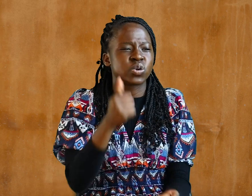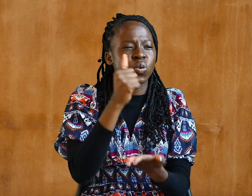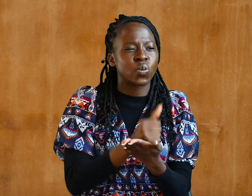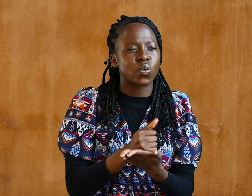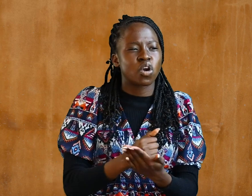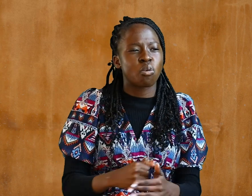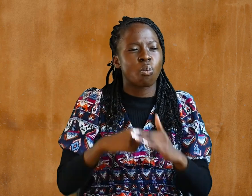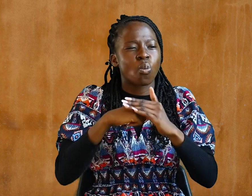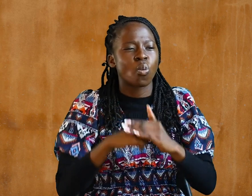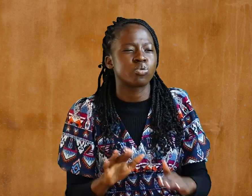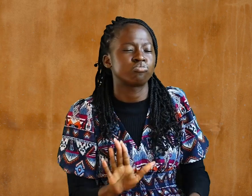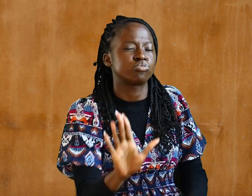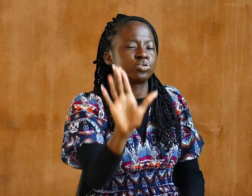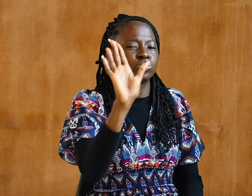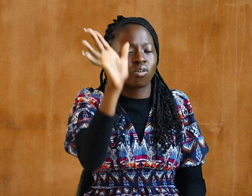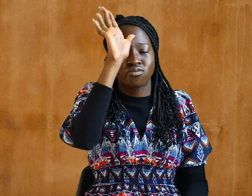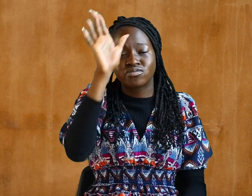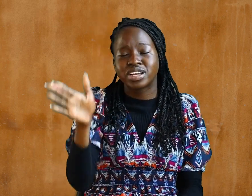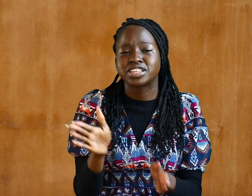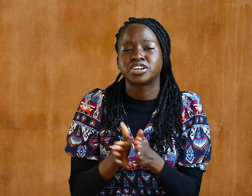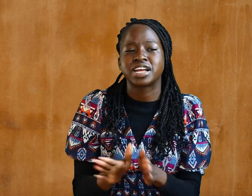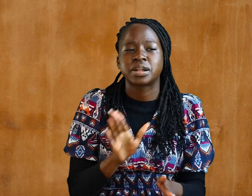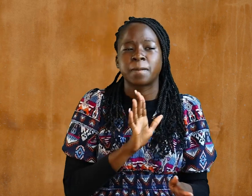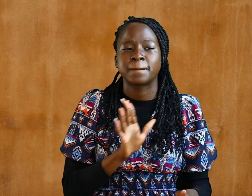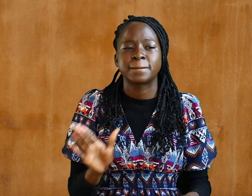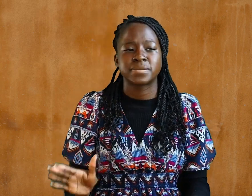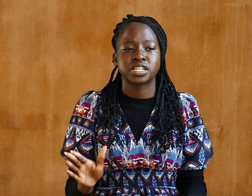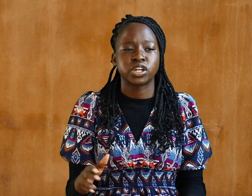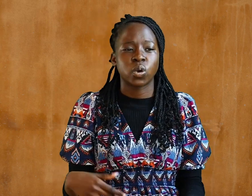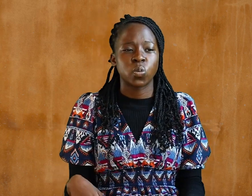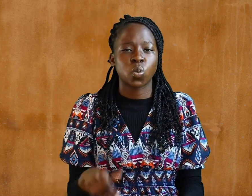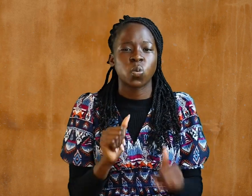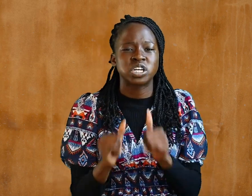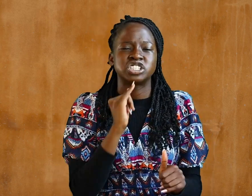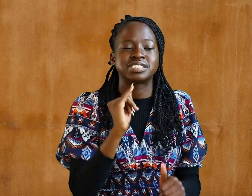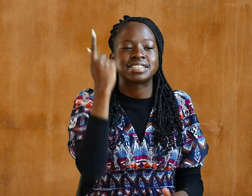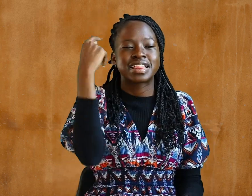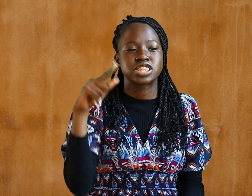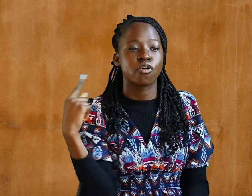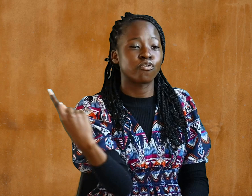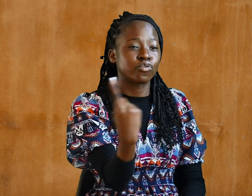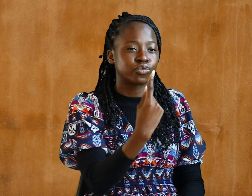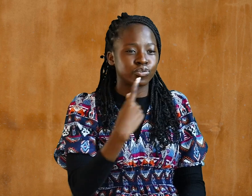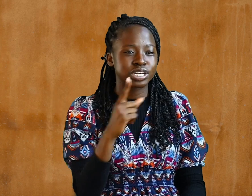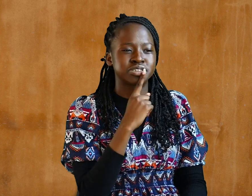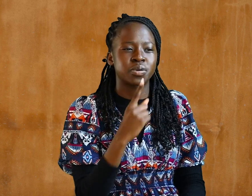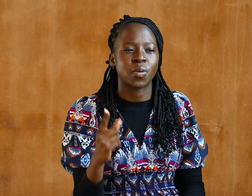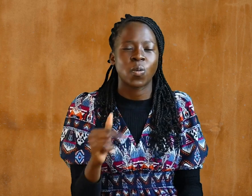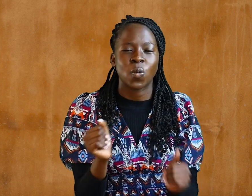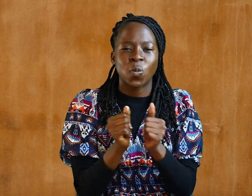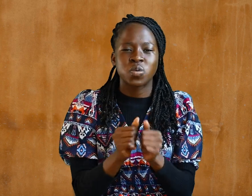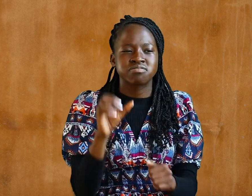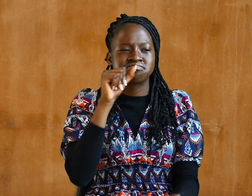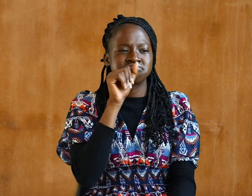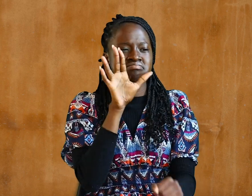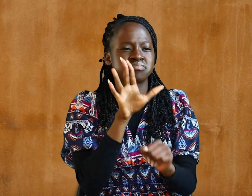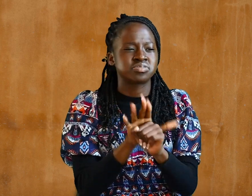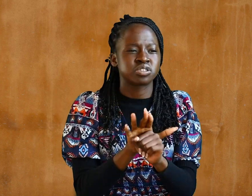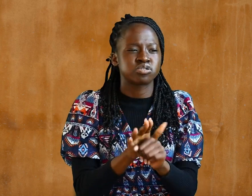father and mother, which is the first commandment with a promise, so that it may go well with